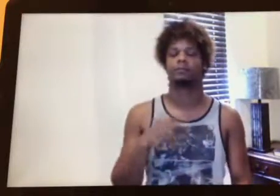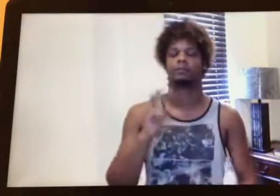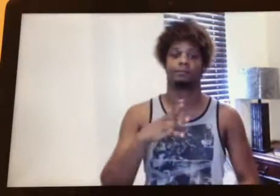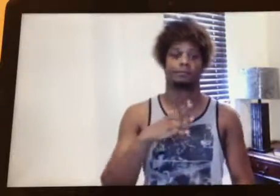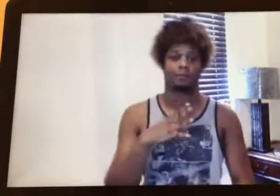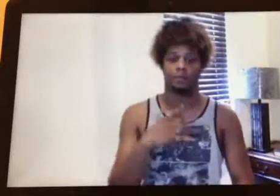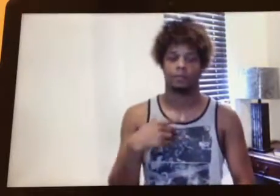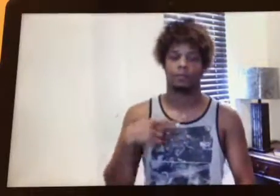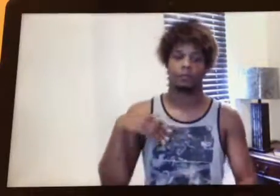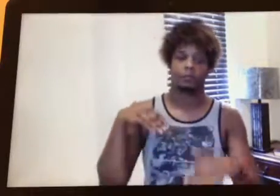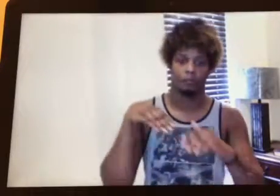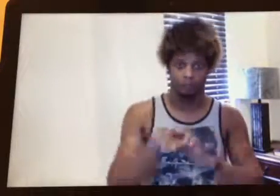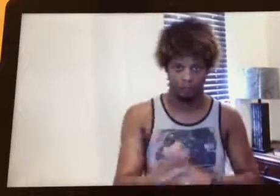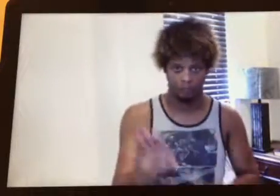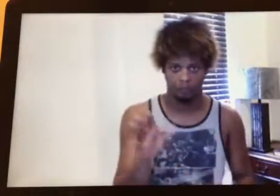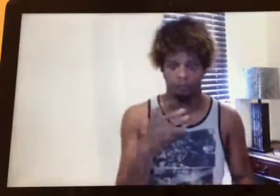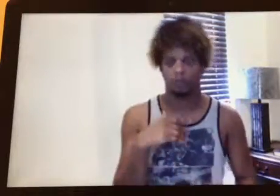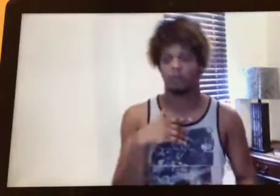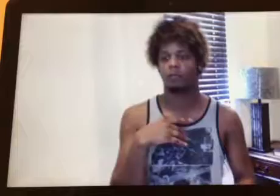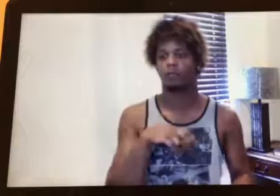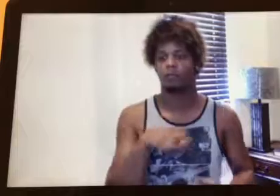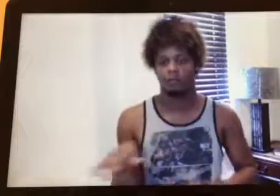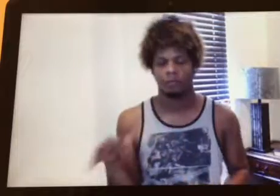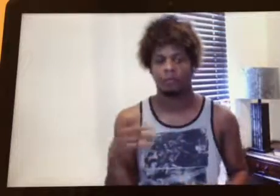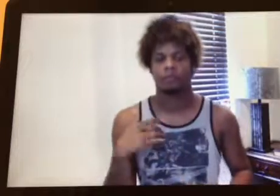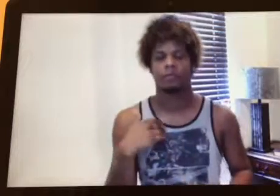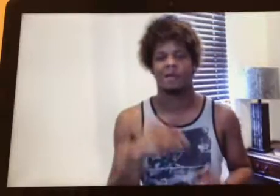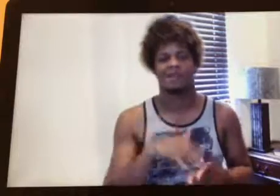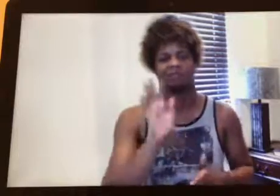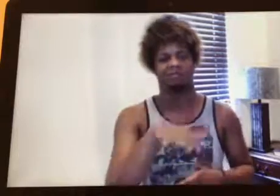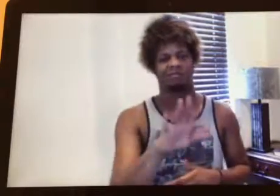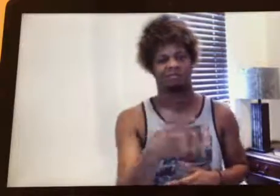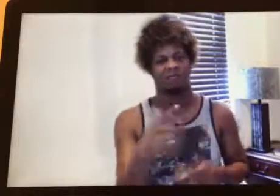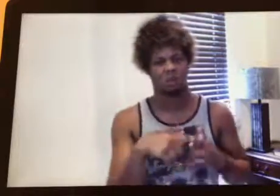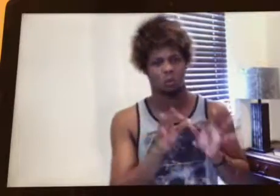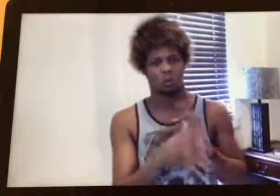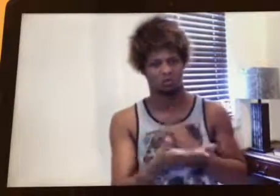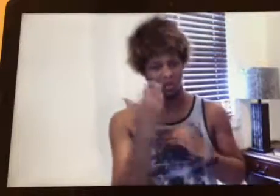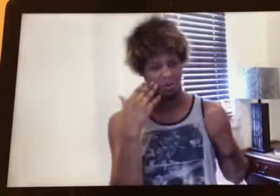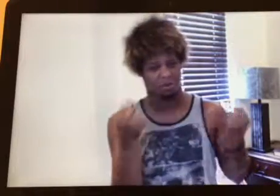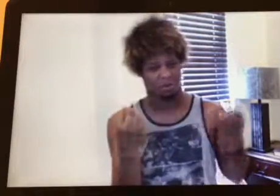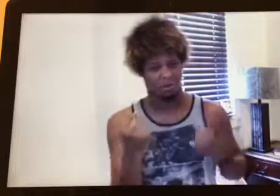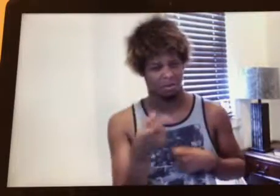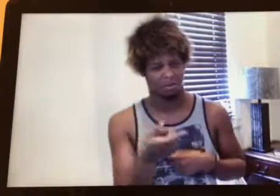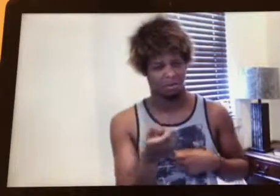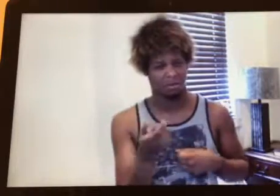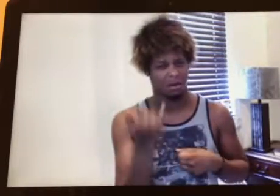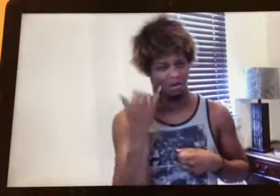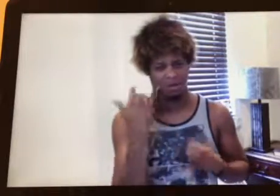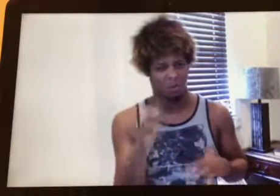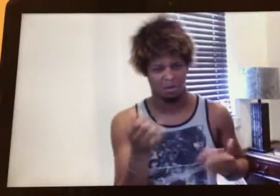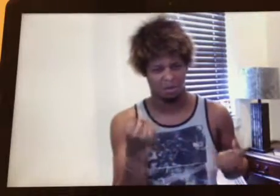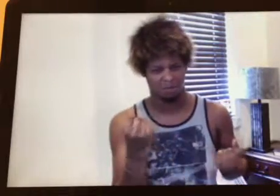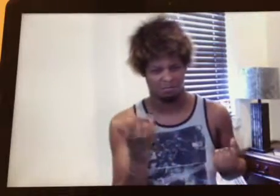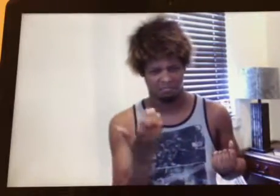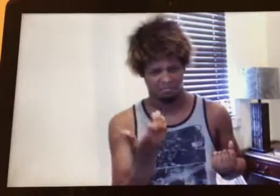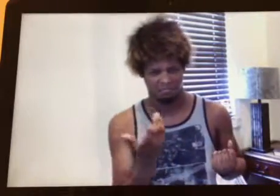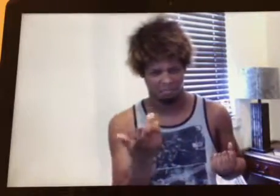and nurse told me that the doctor would be in a few minutes. Left, I was trying to get their attention, and the